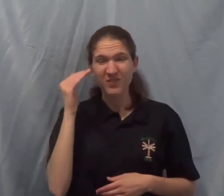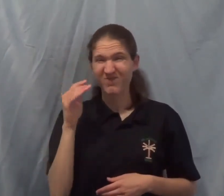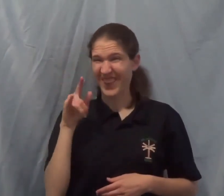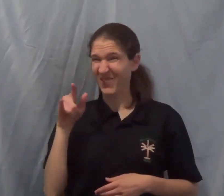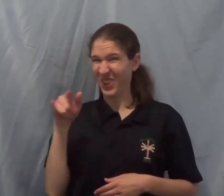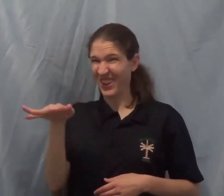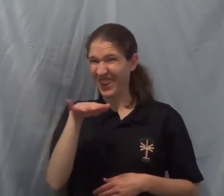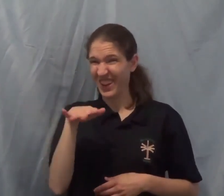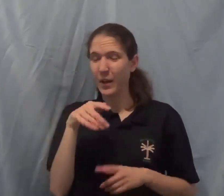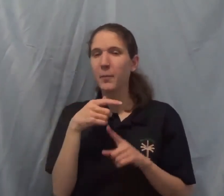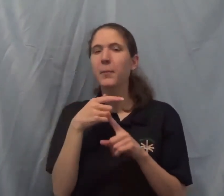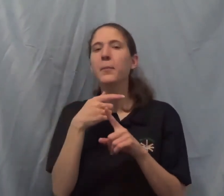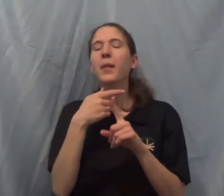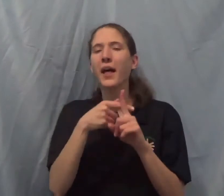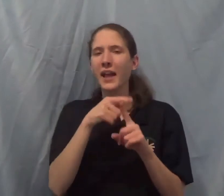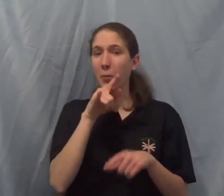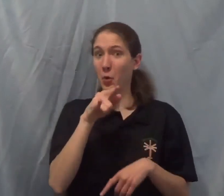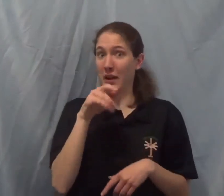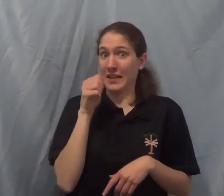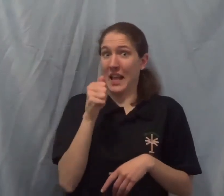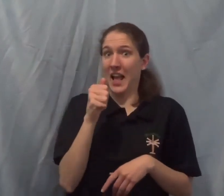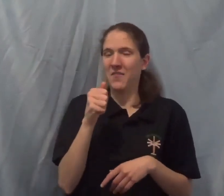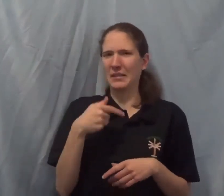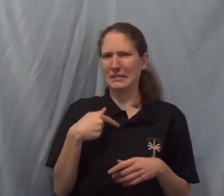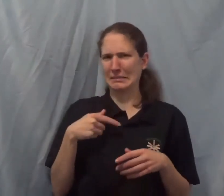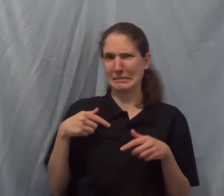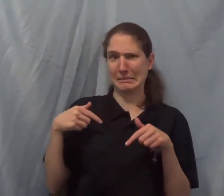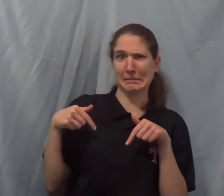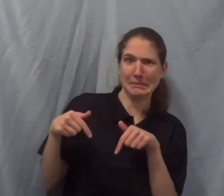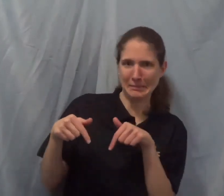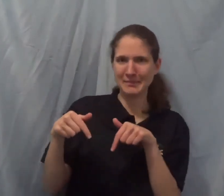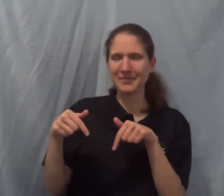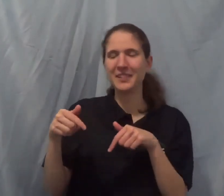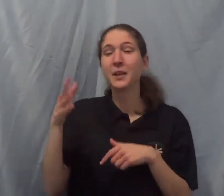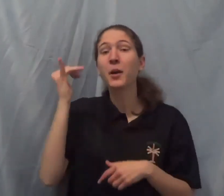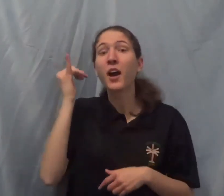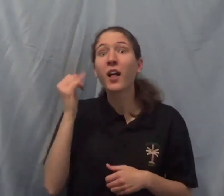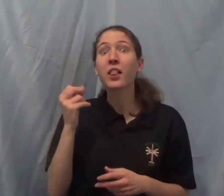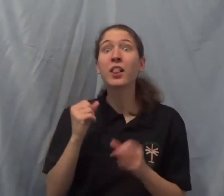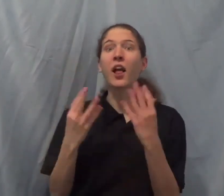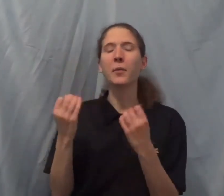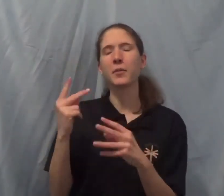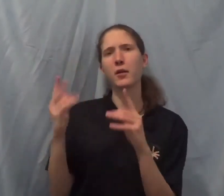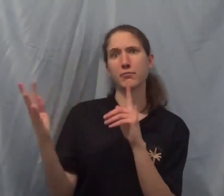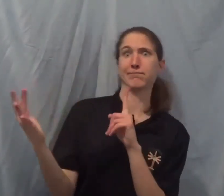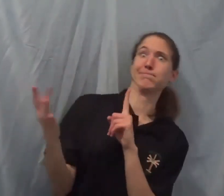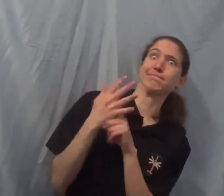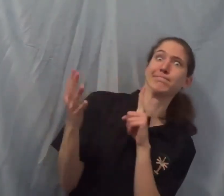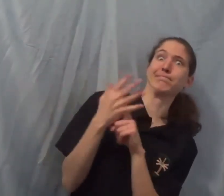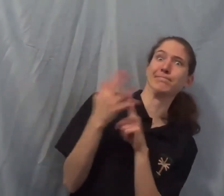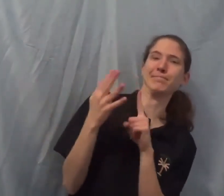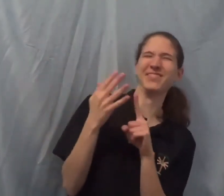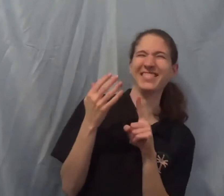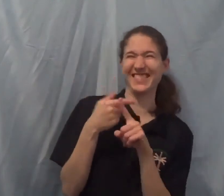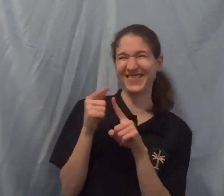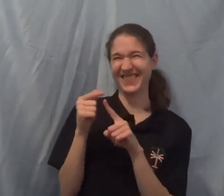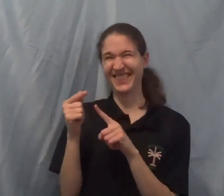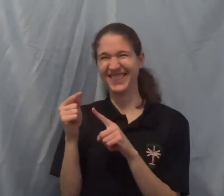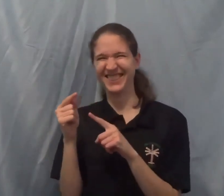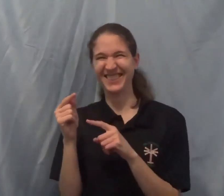go incognito. I always go with my collar, so that kind of helps, having interesting characters talk to you. And I really had to get a lot of my praying done, so I